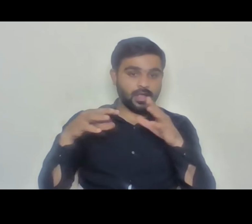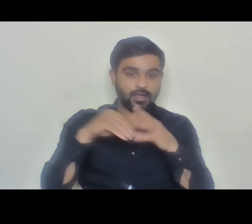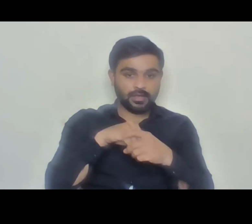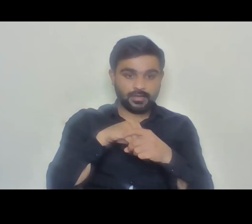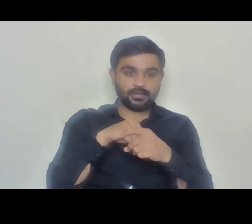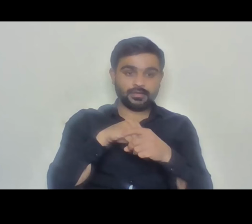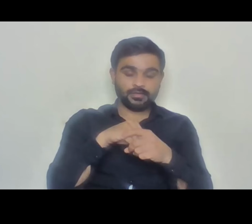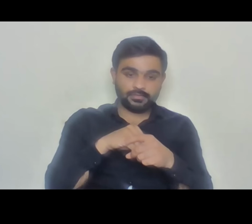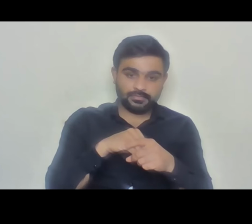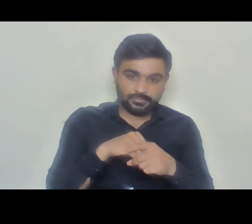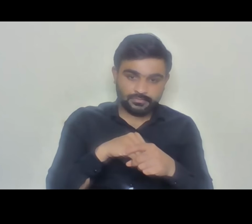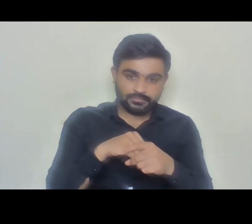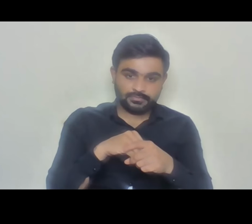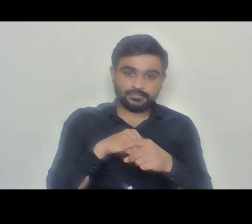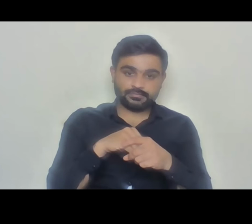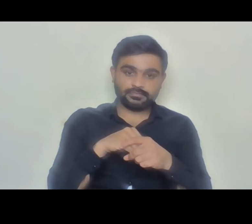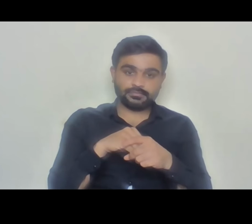the